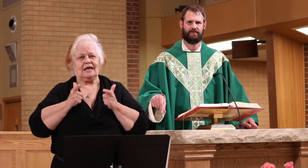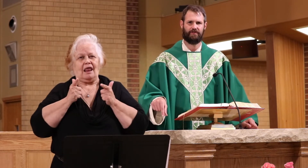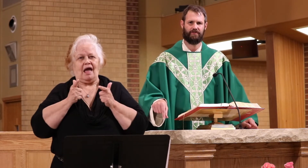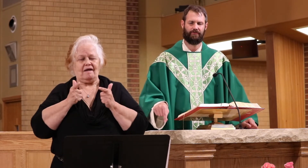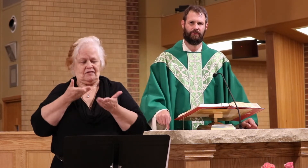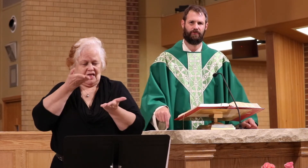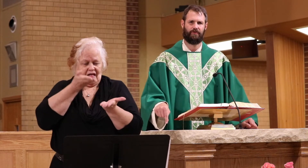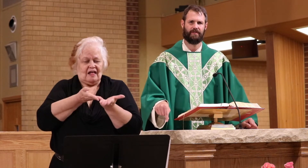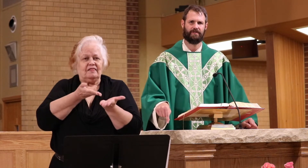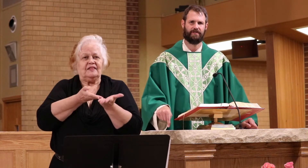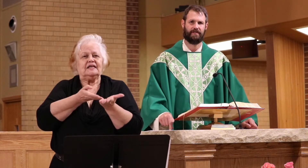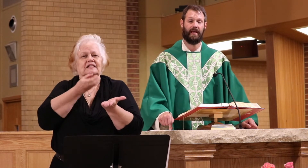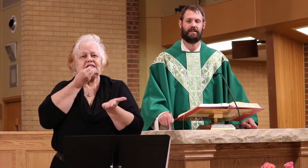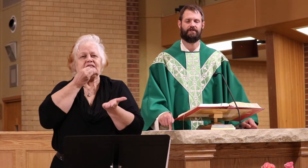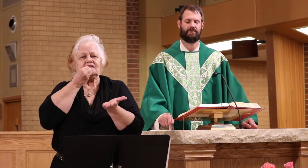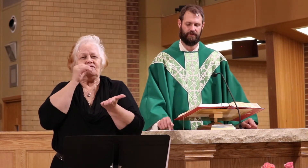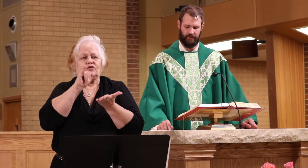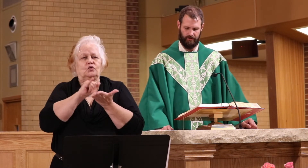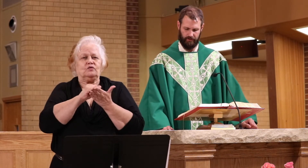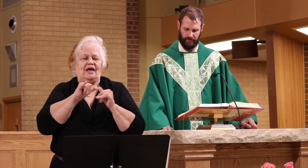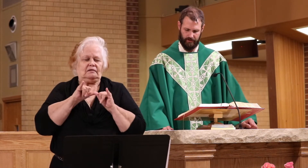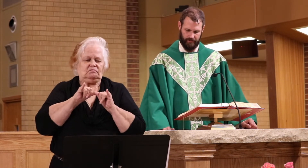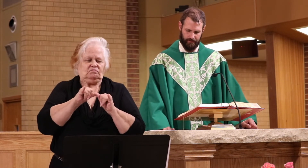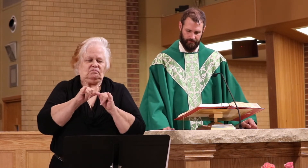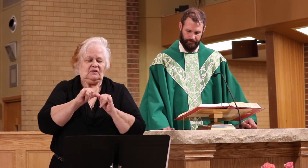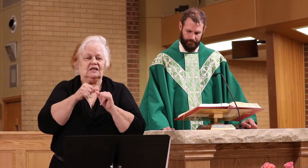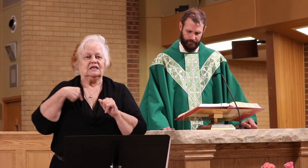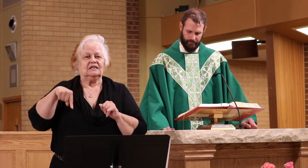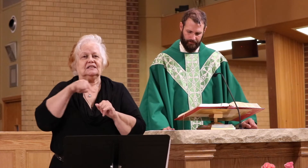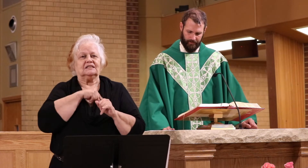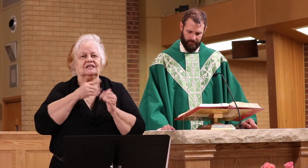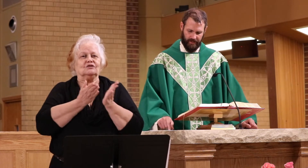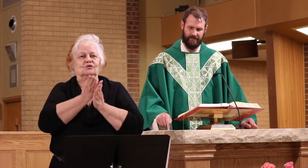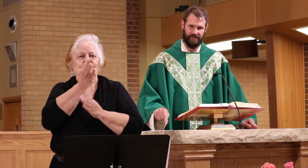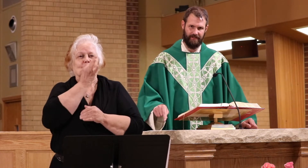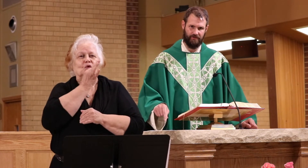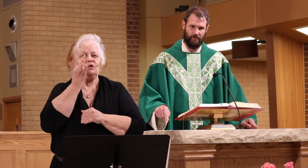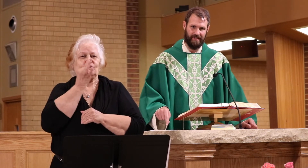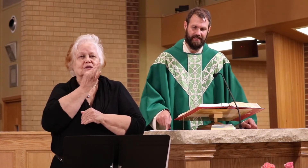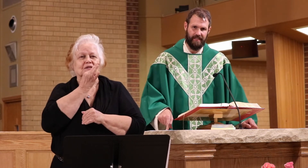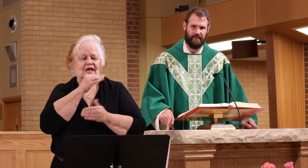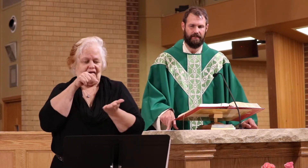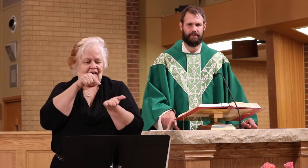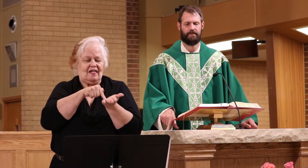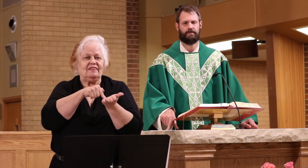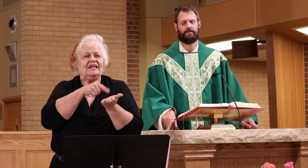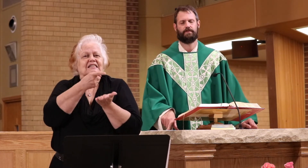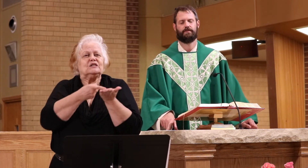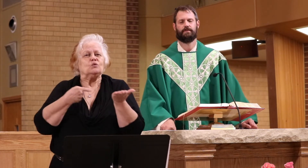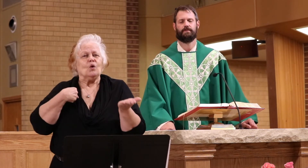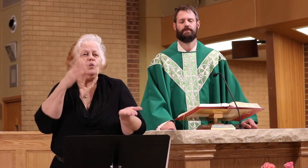This is the food that sustains in the Eucharist. This is what we seek.